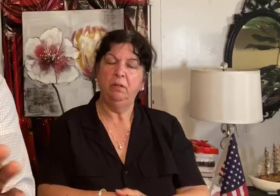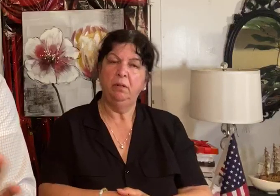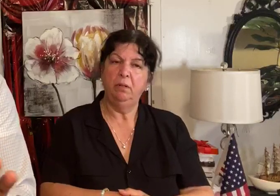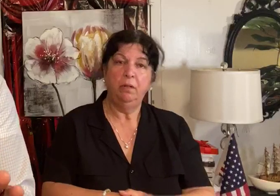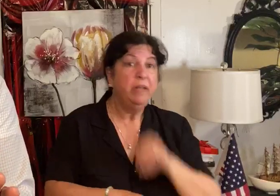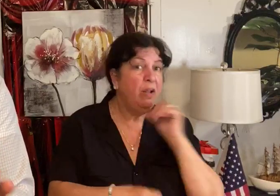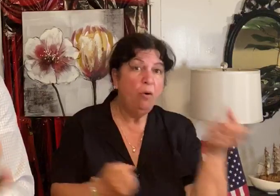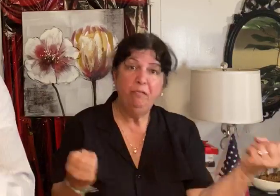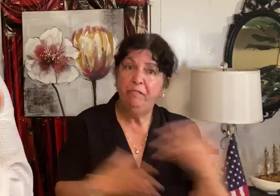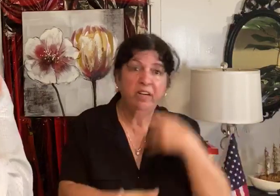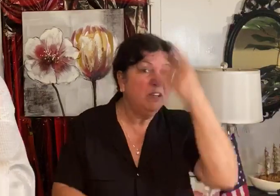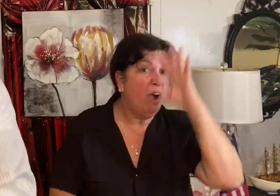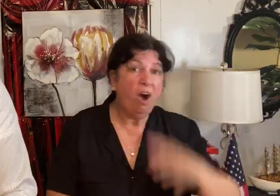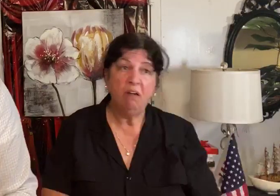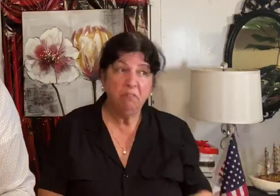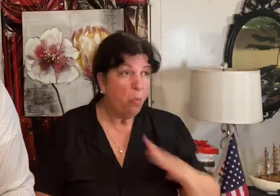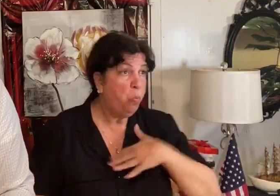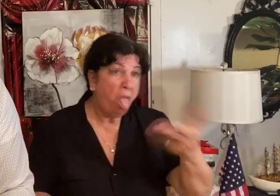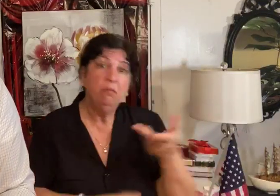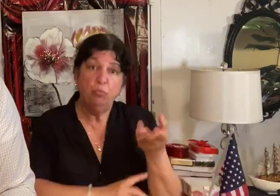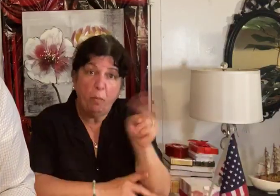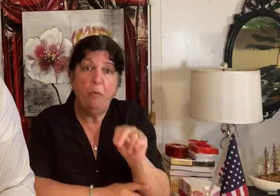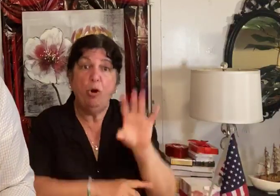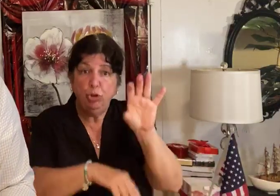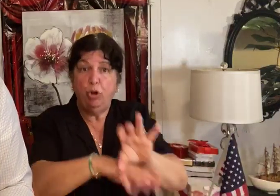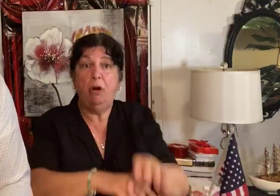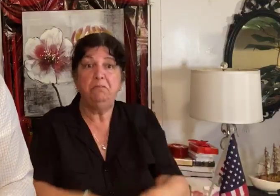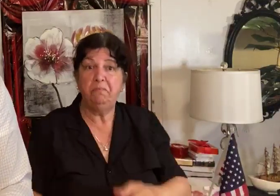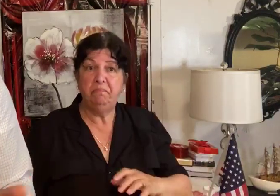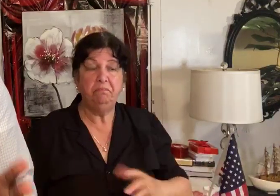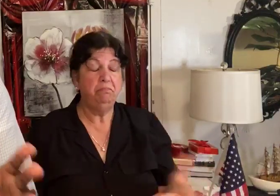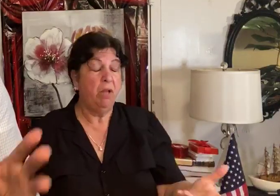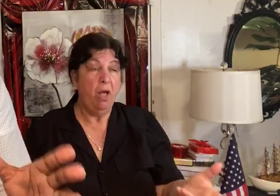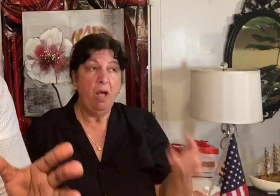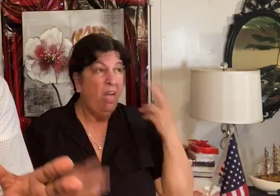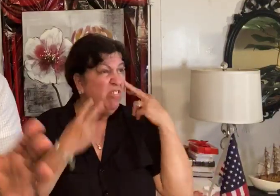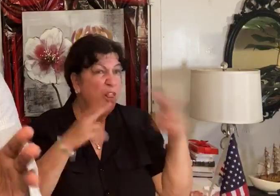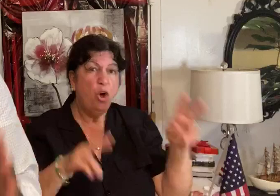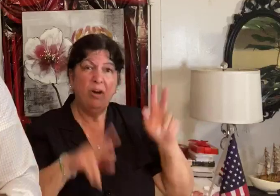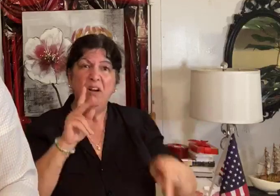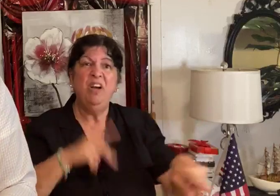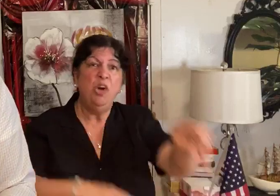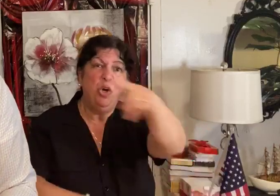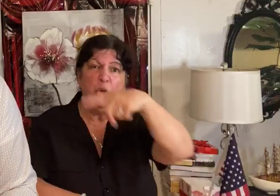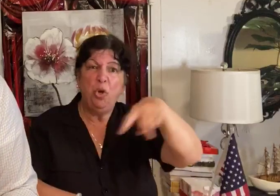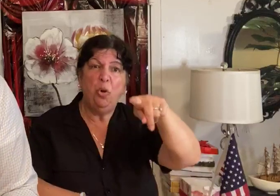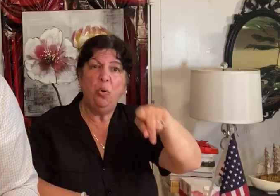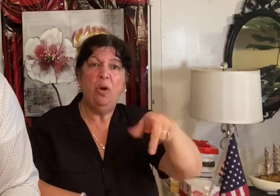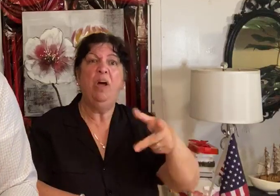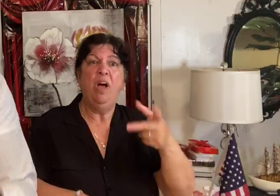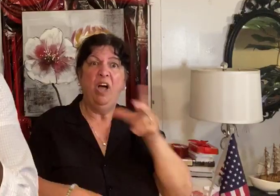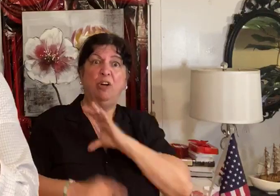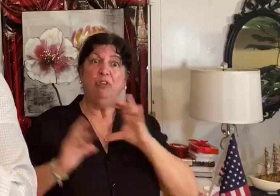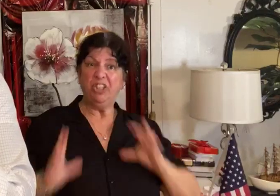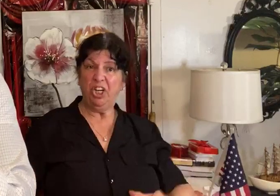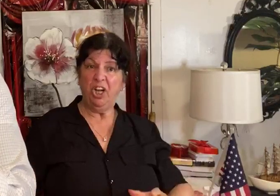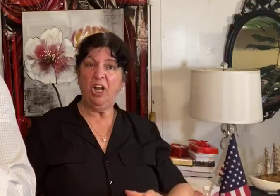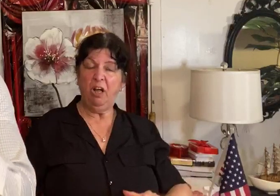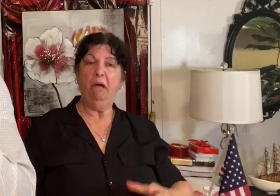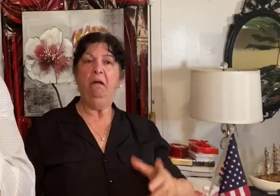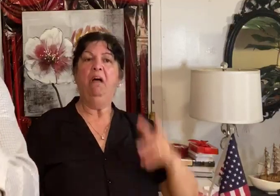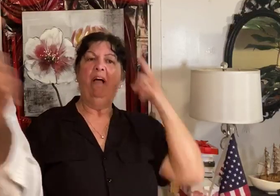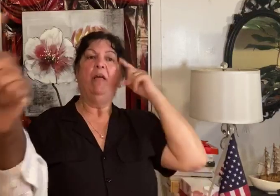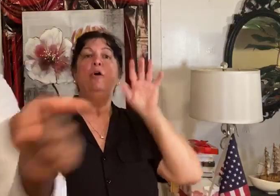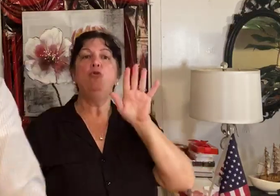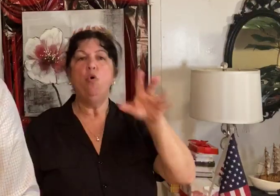have fear of God. They're willing to burn churches down. They look at God's people as part of the problem. But let me tell you